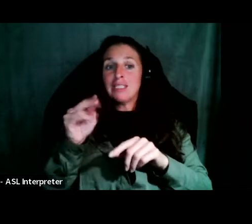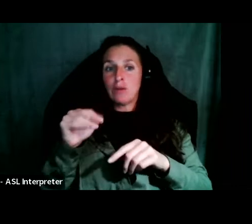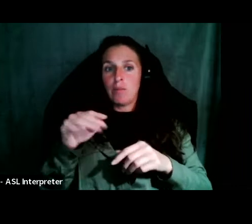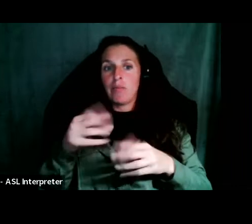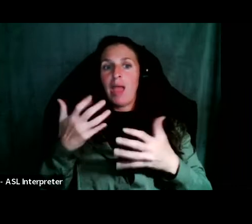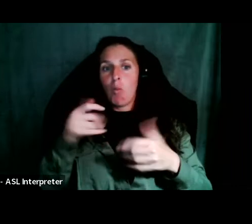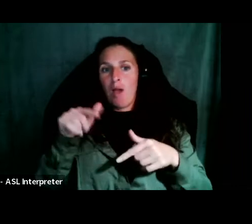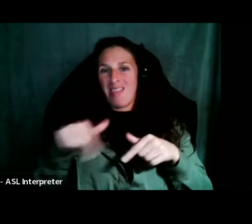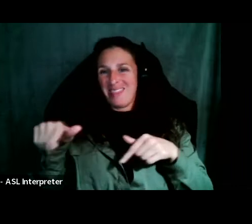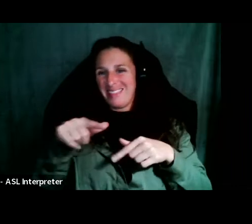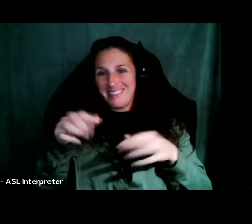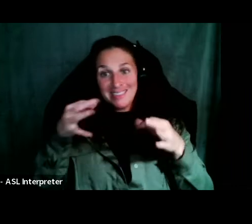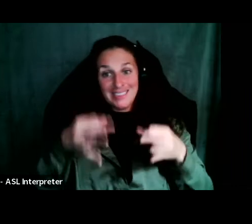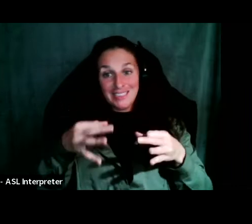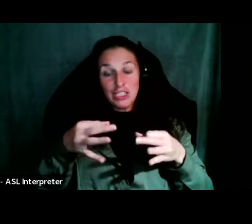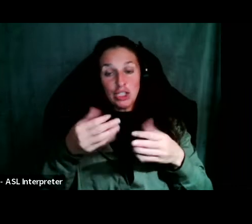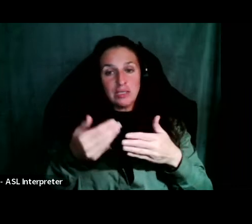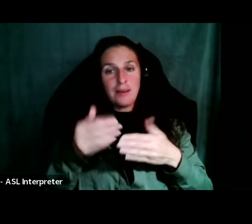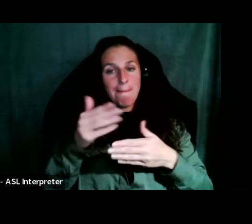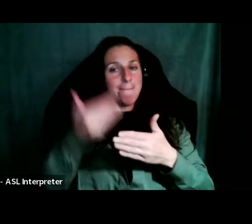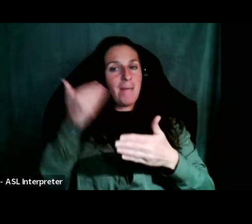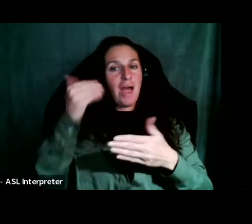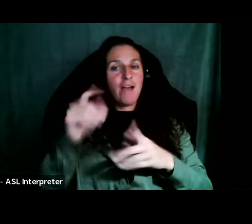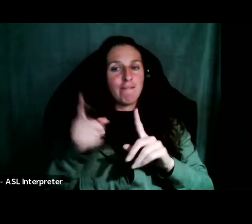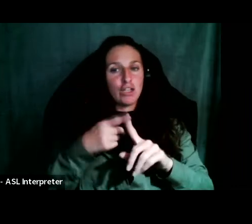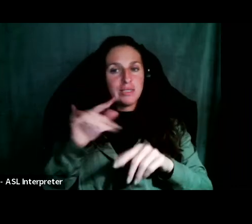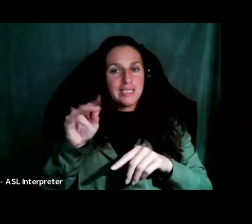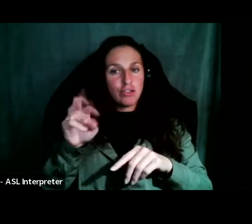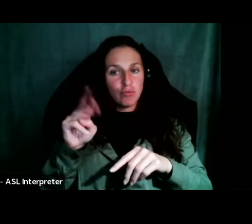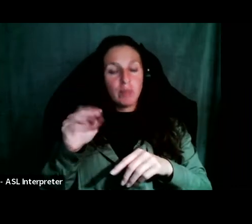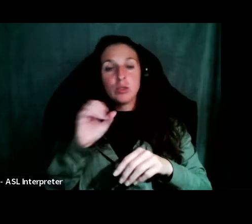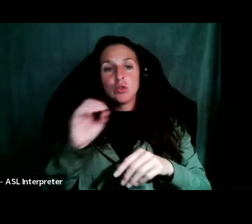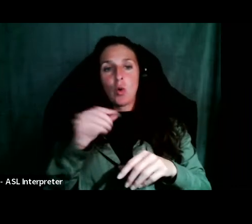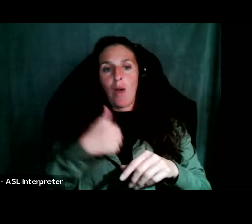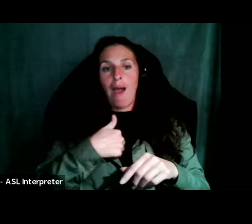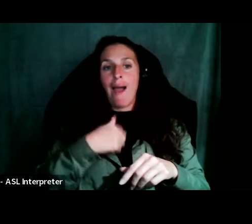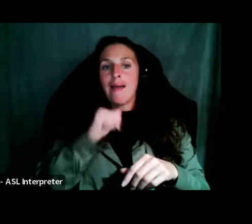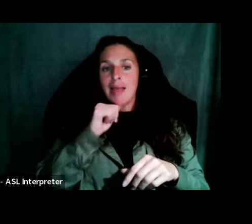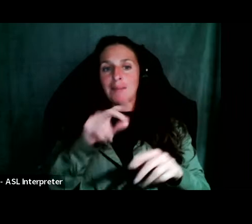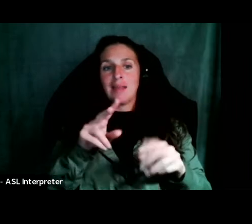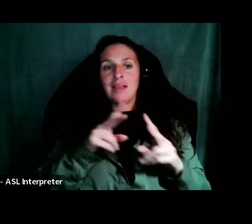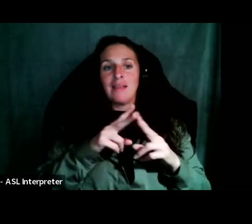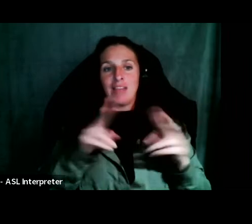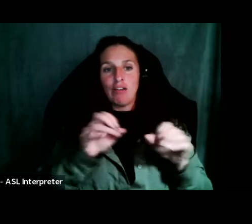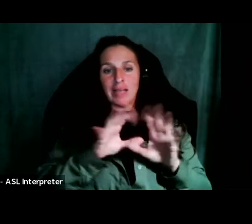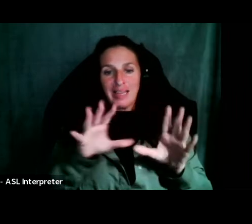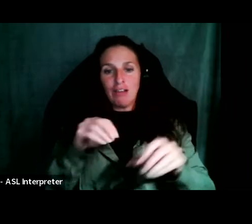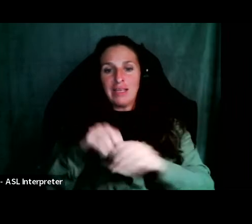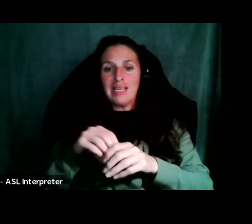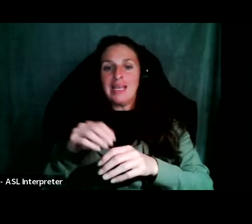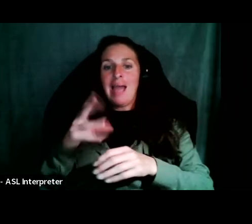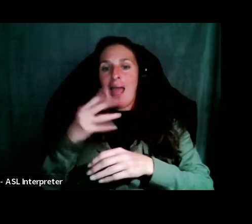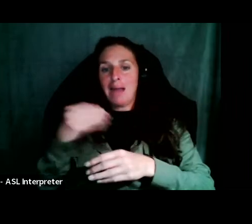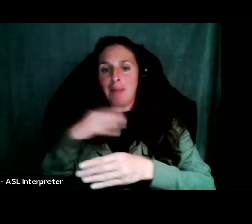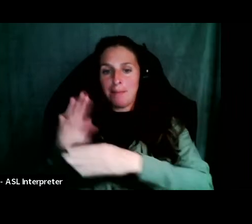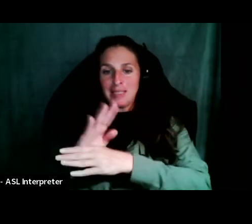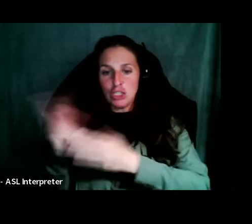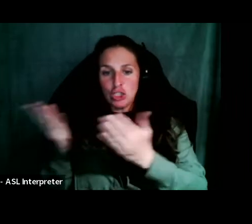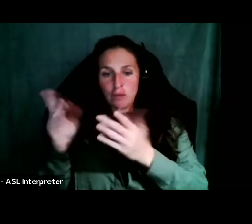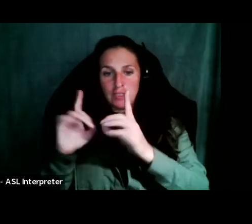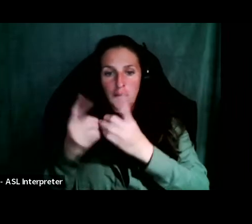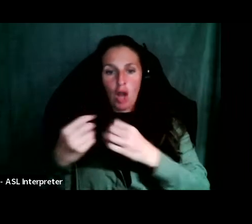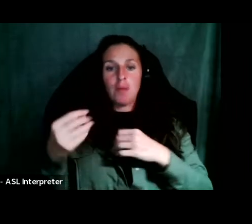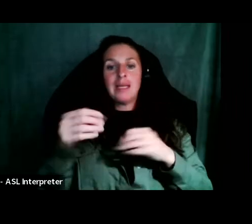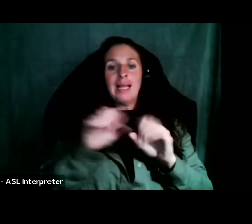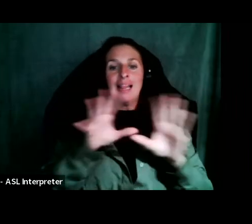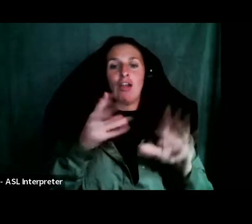decisions made by first interim, so that I am very clear, and my business services department is very clear, and my HR department is